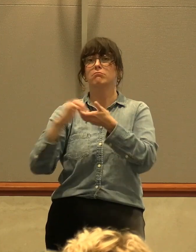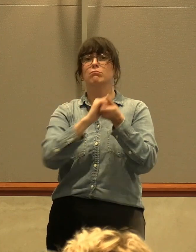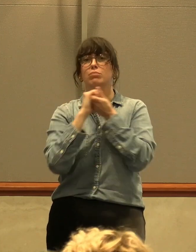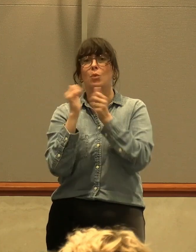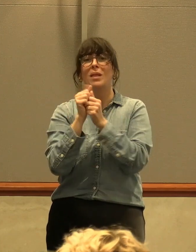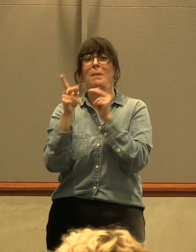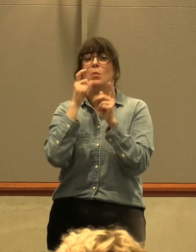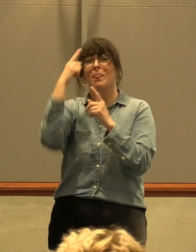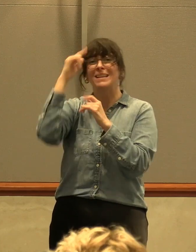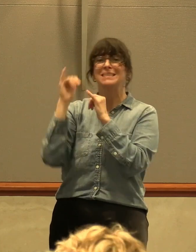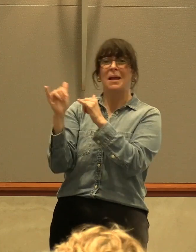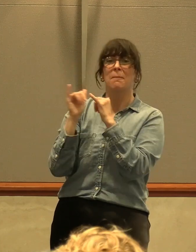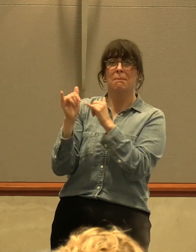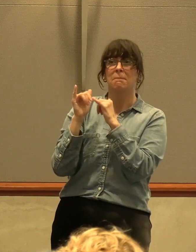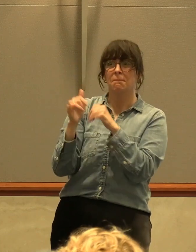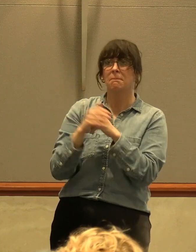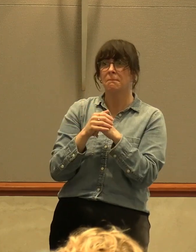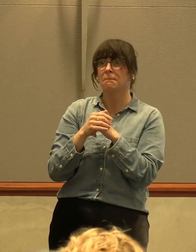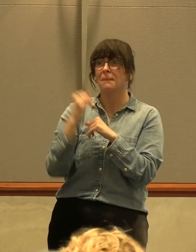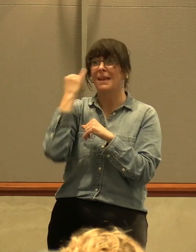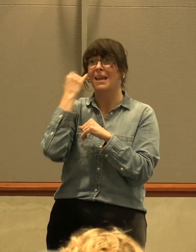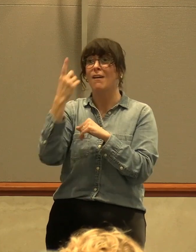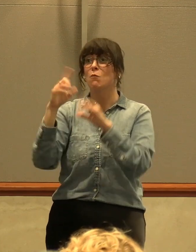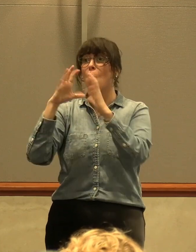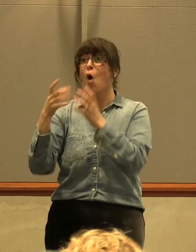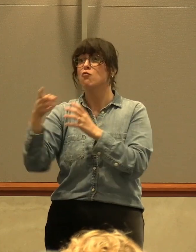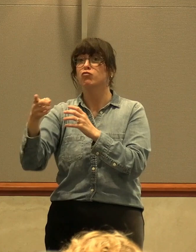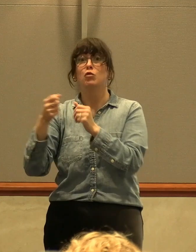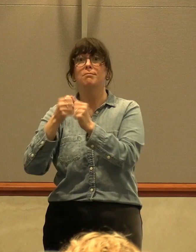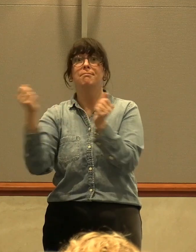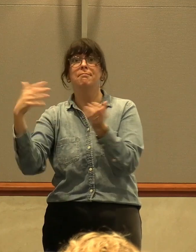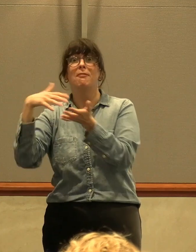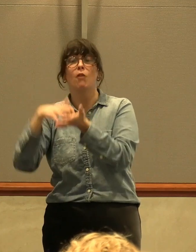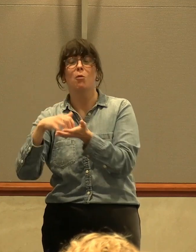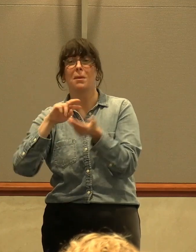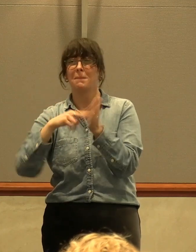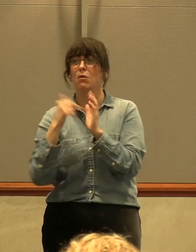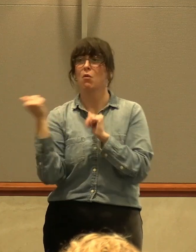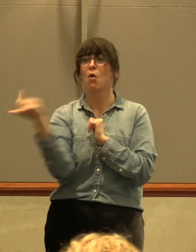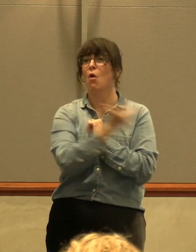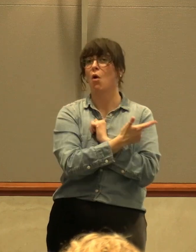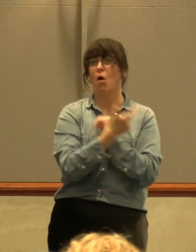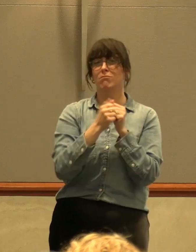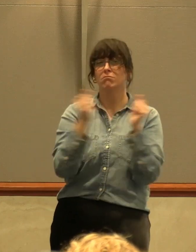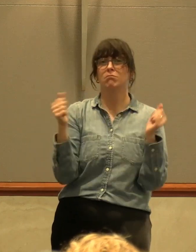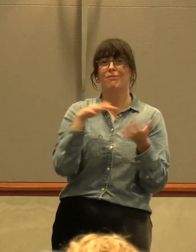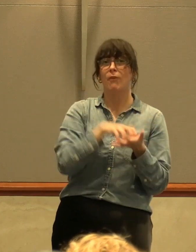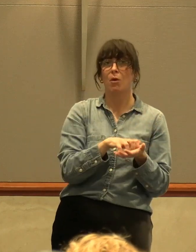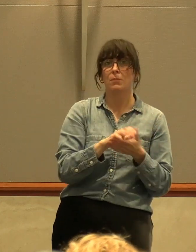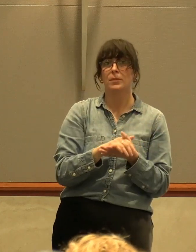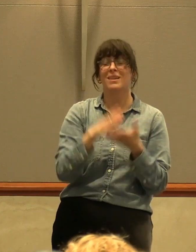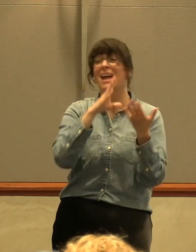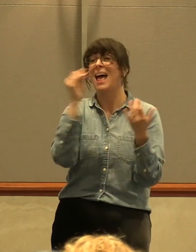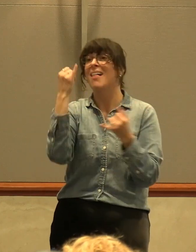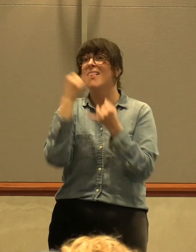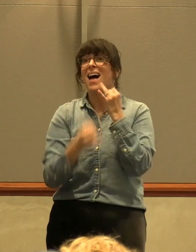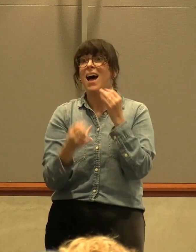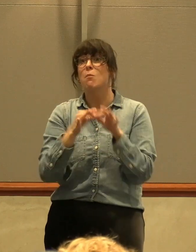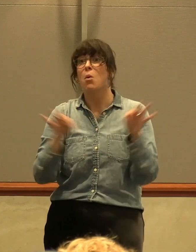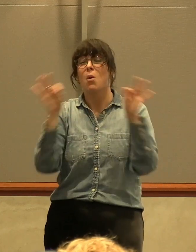groups. If any group is vulnerable, we're all vulnerable. And then lastly, we have to have